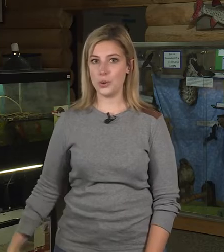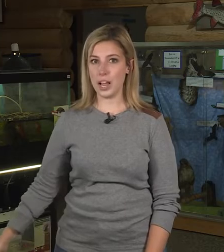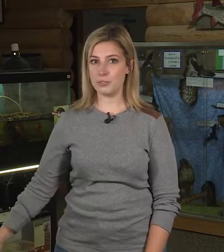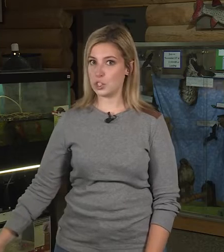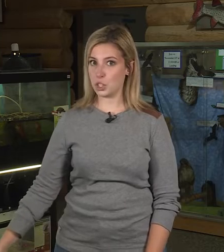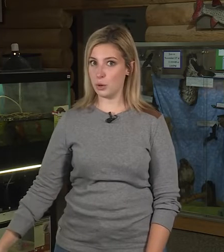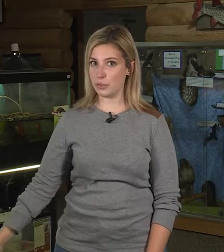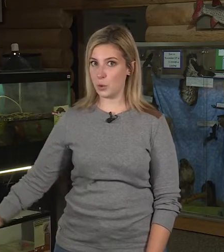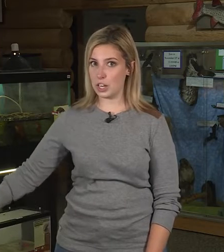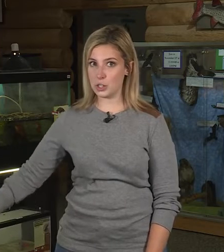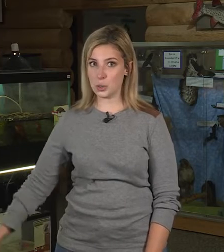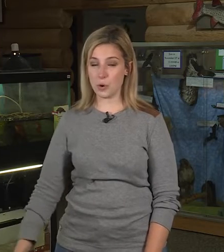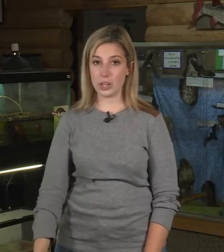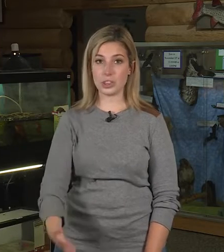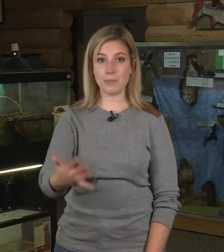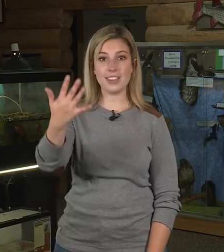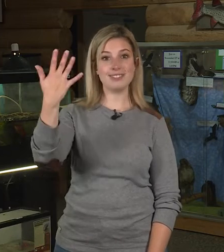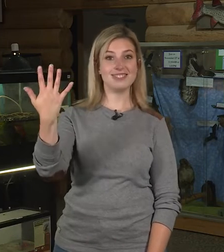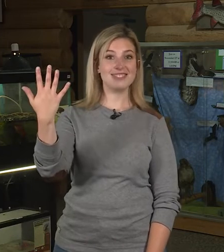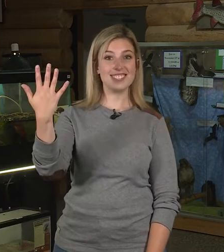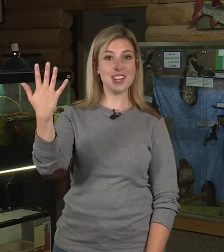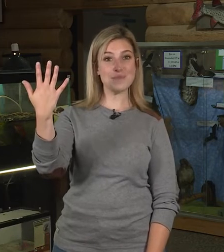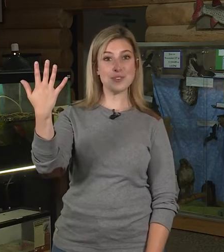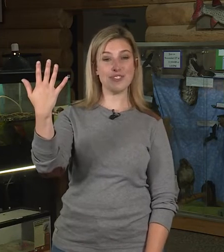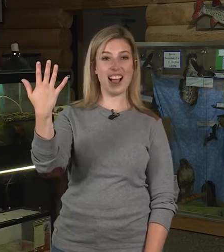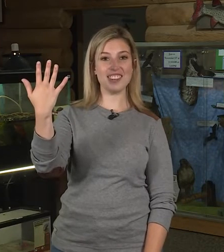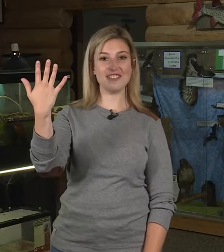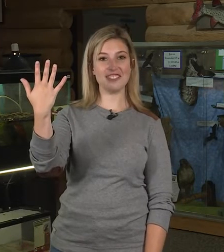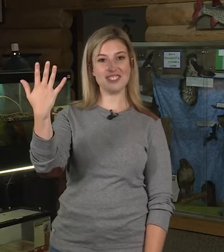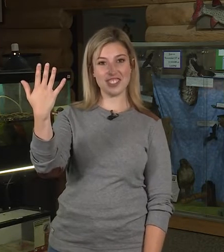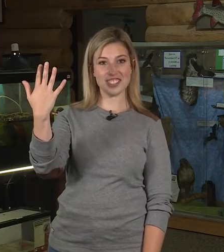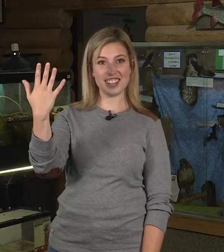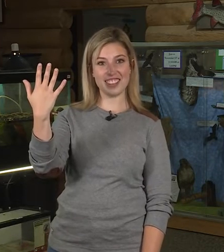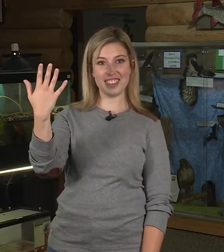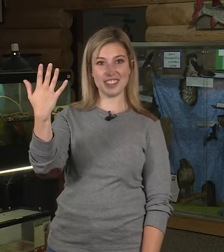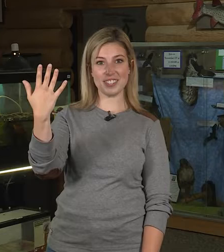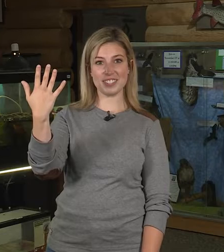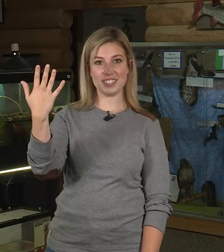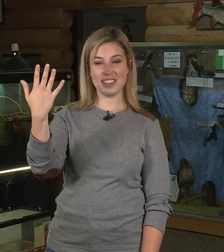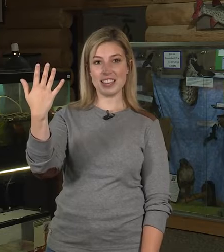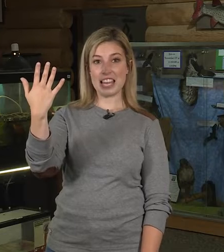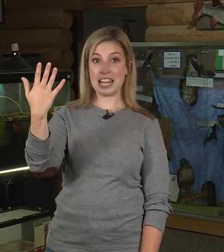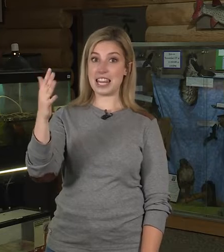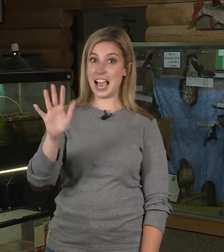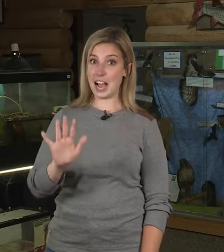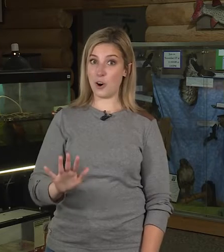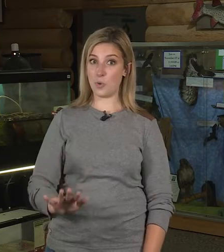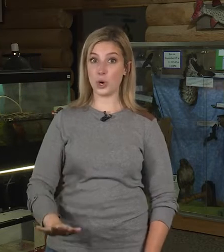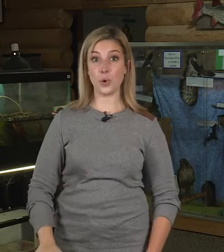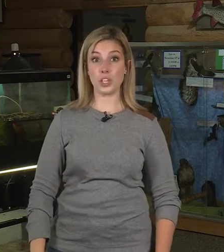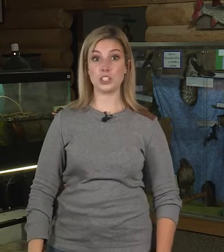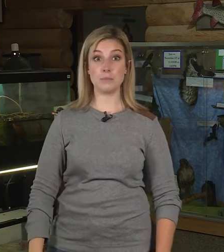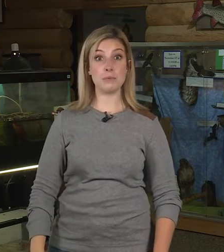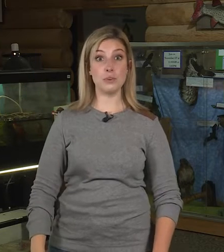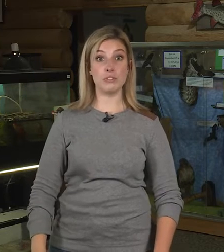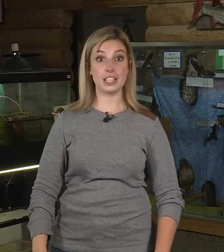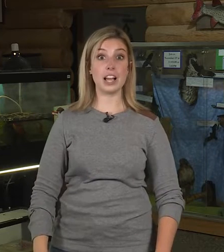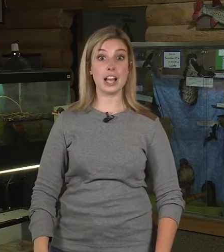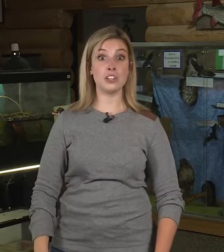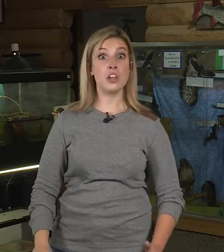have to do if you want to do it with me, the number 5, just like this. Now we're going to be moving on